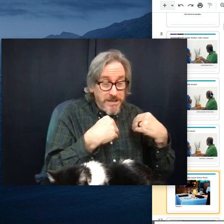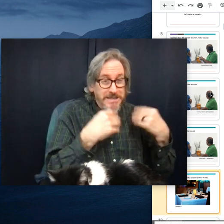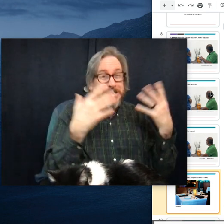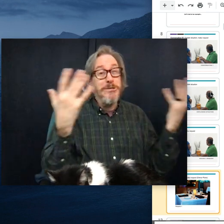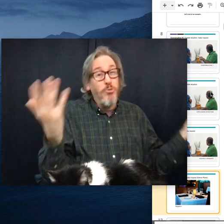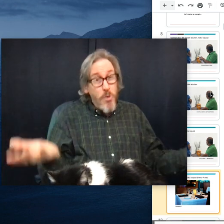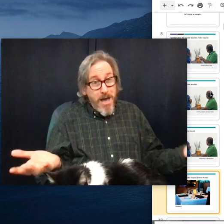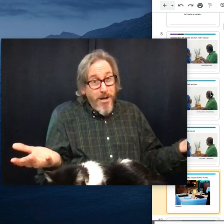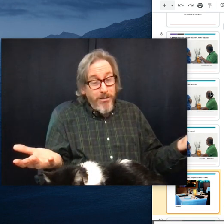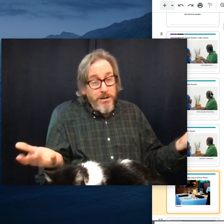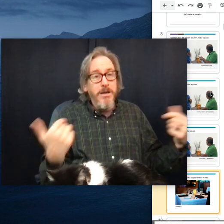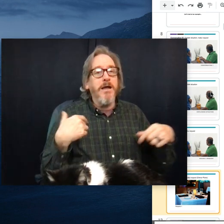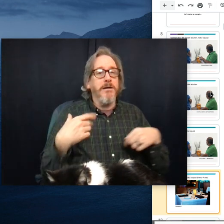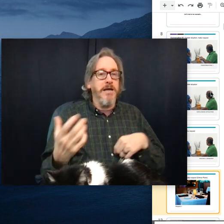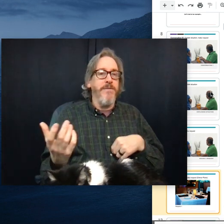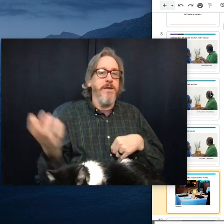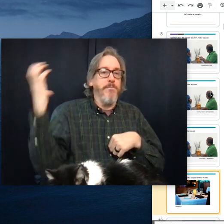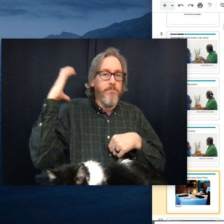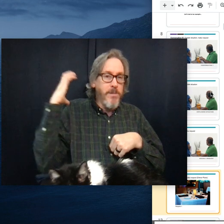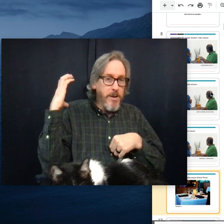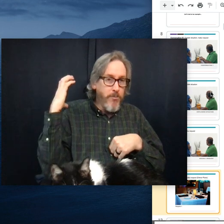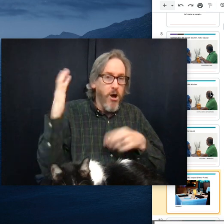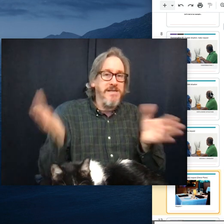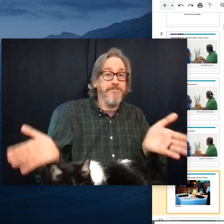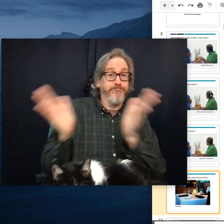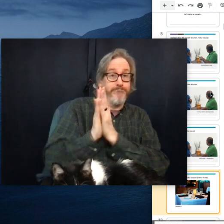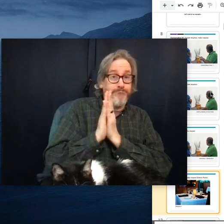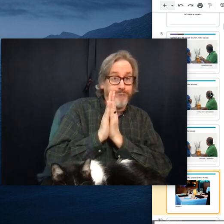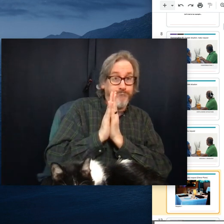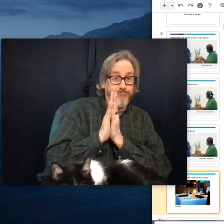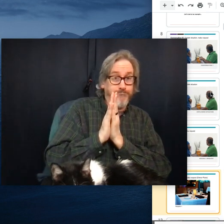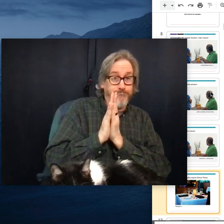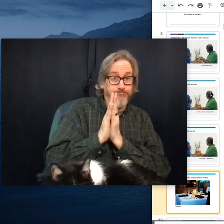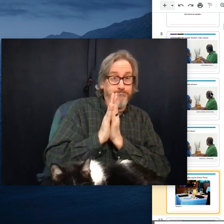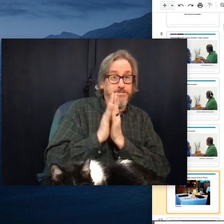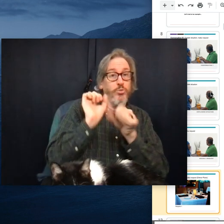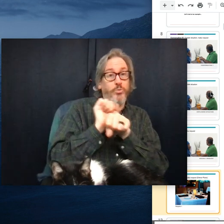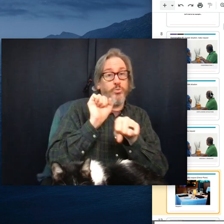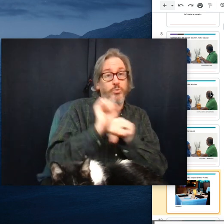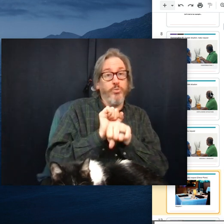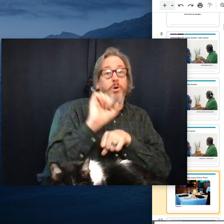dinner? Well, and then boss,